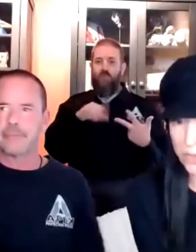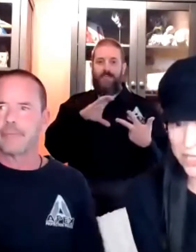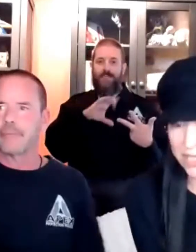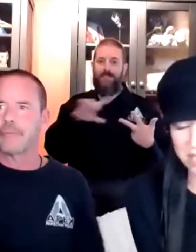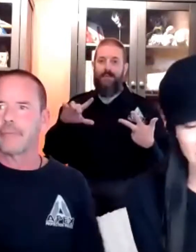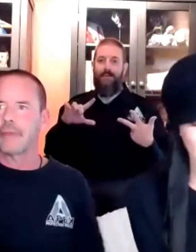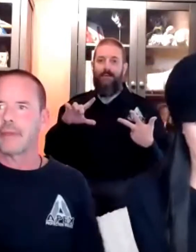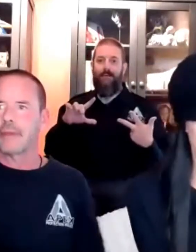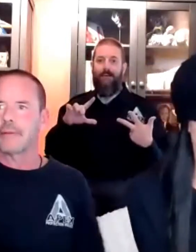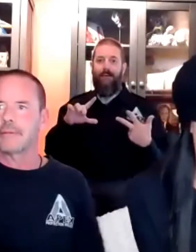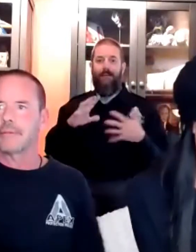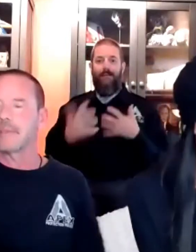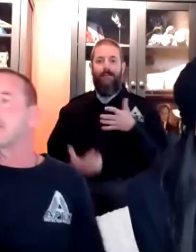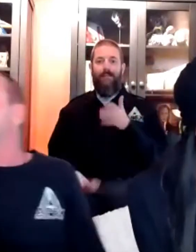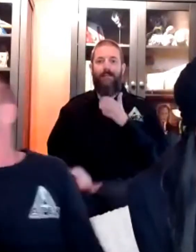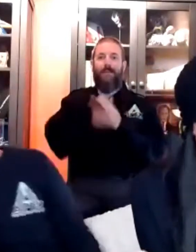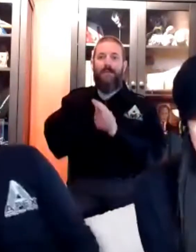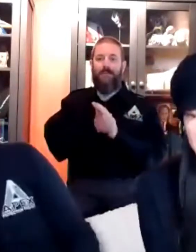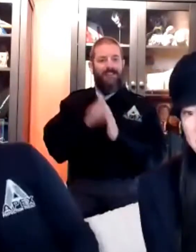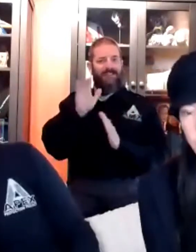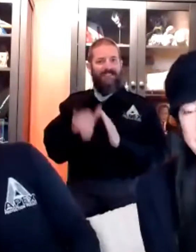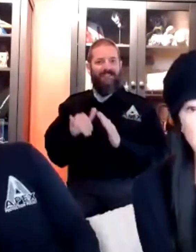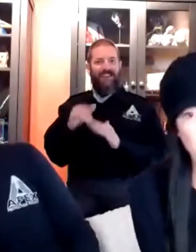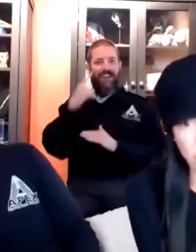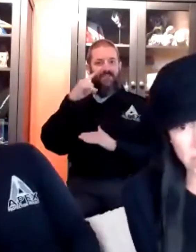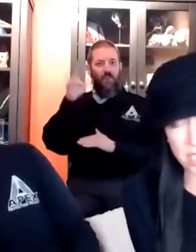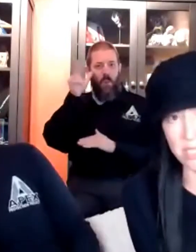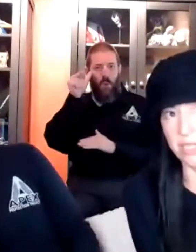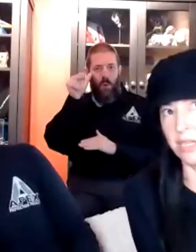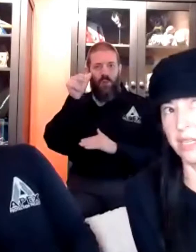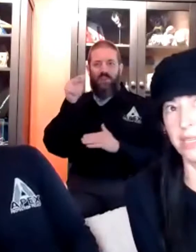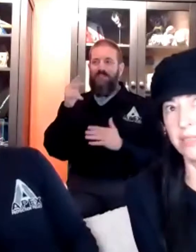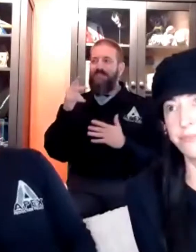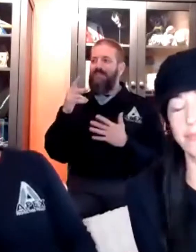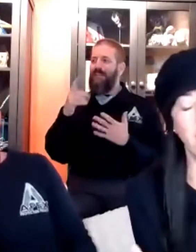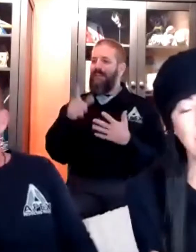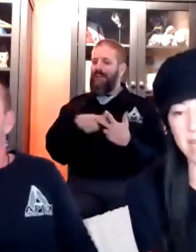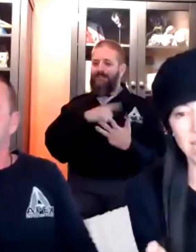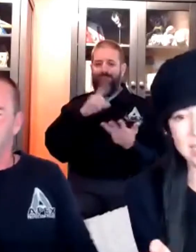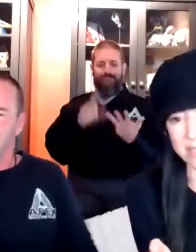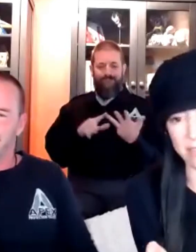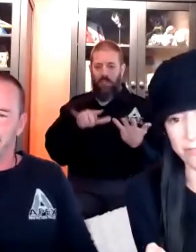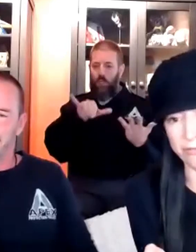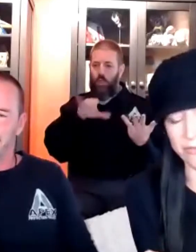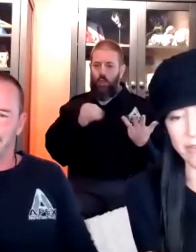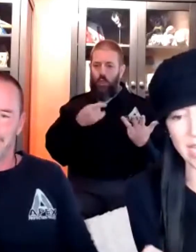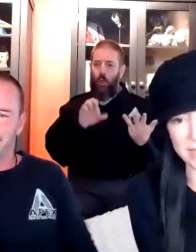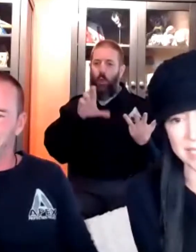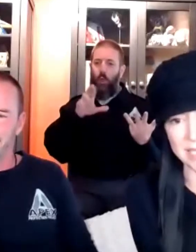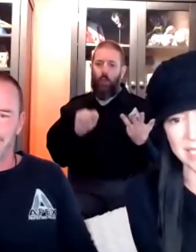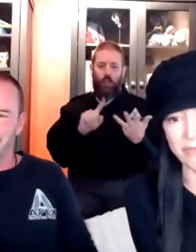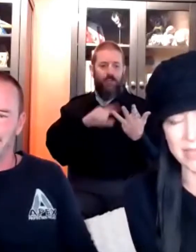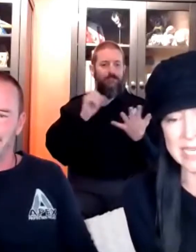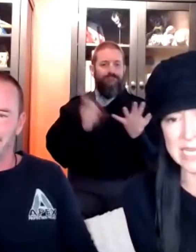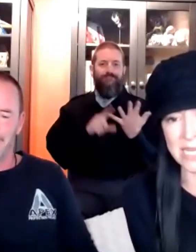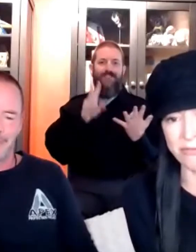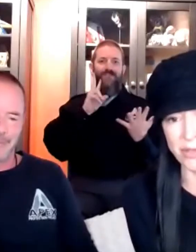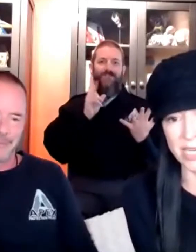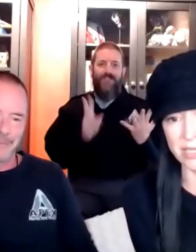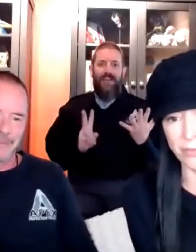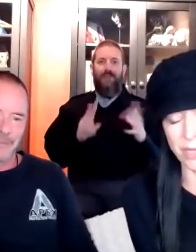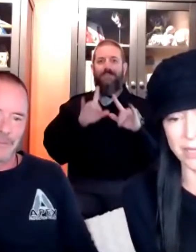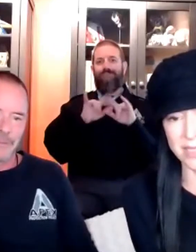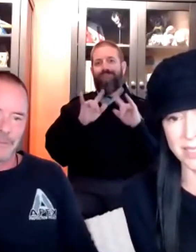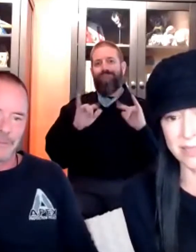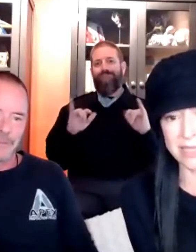for horses. It has so many yogurt, all kinds of vitamins and stuff that they need for